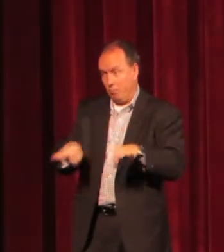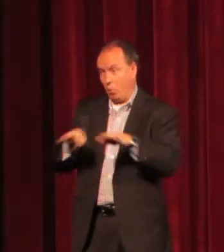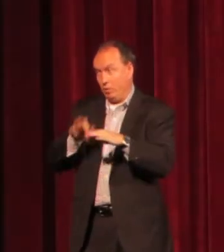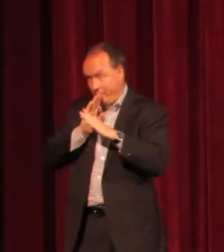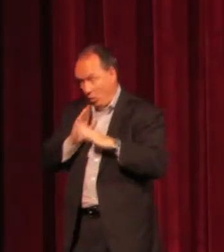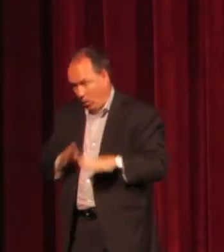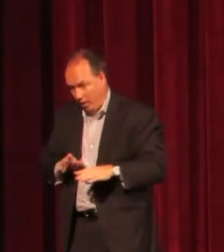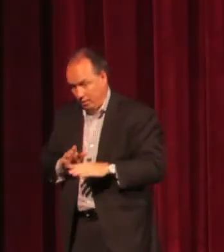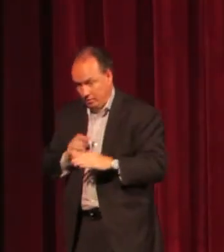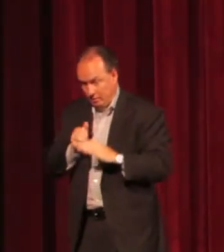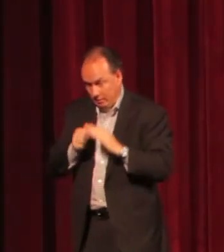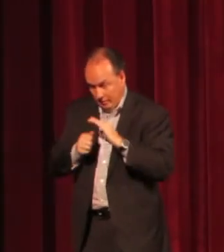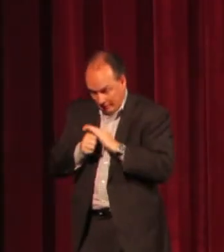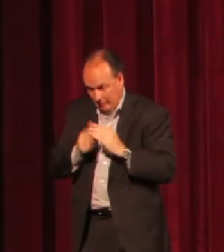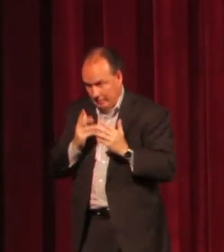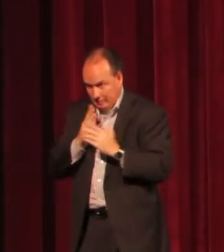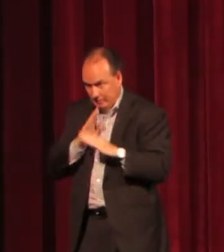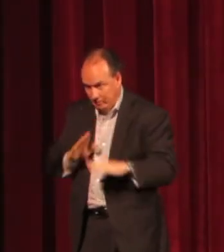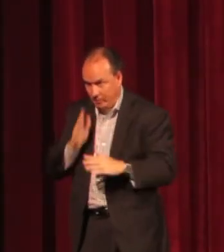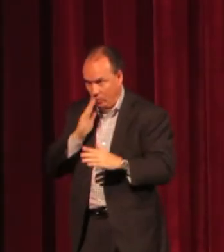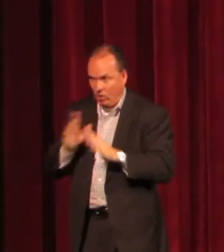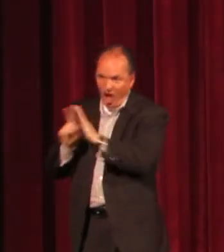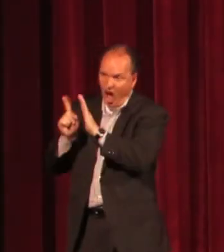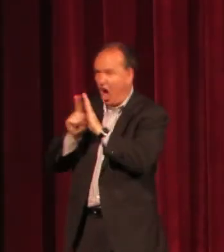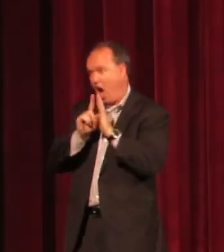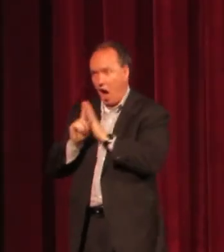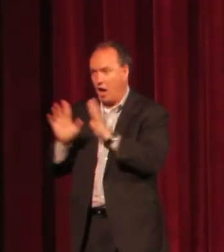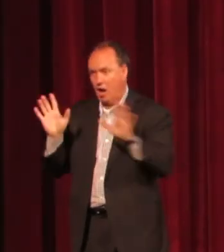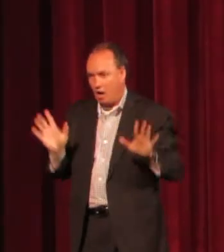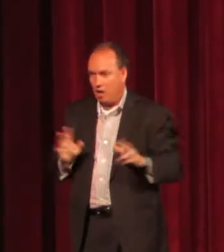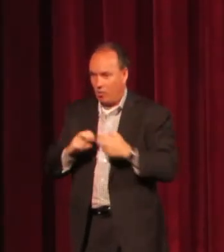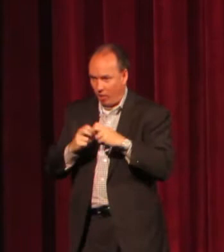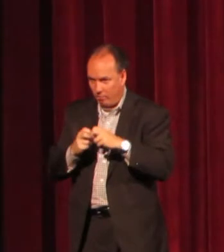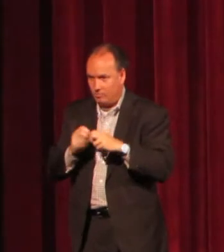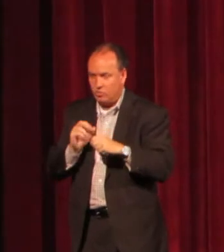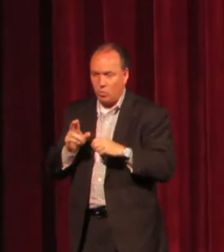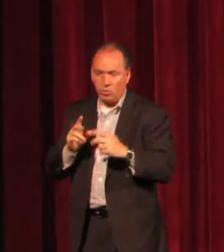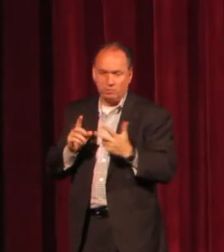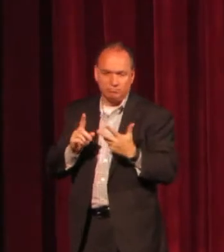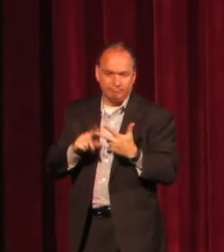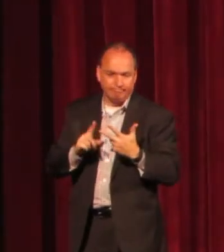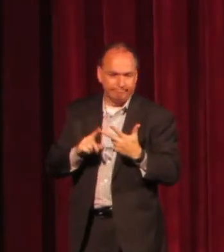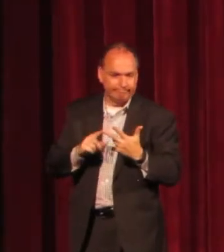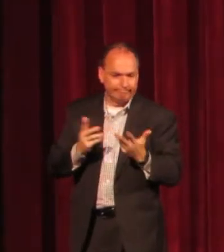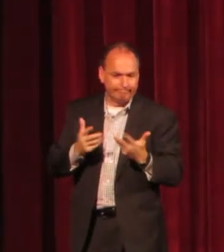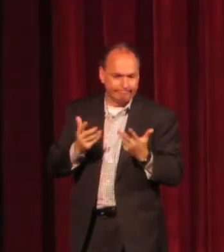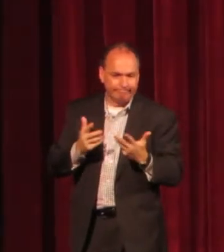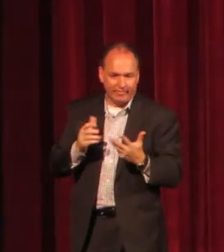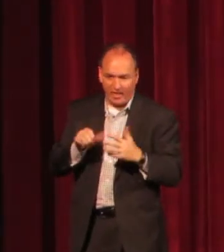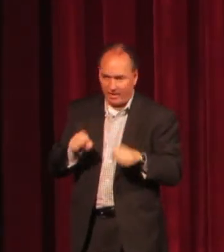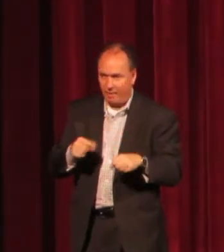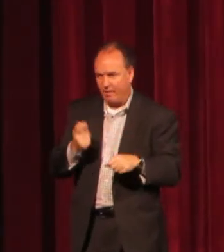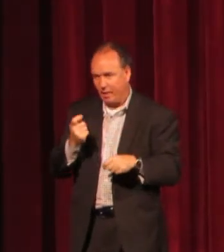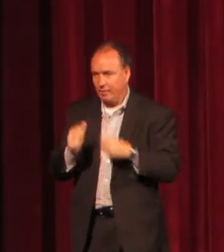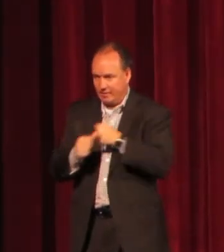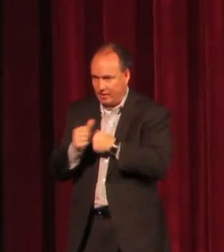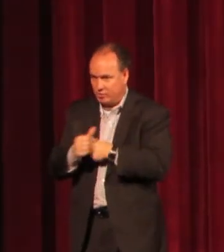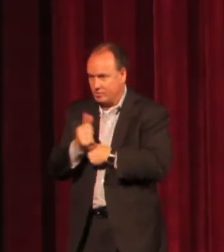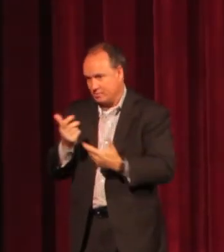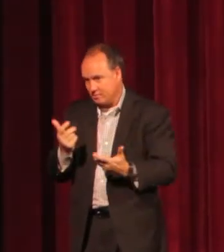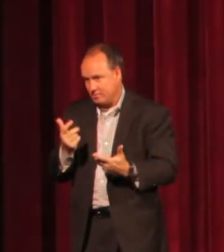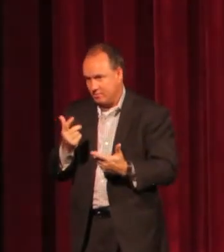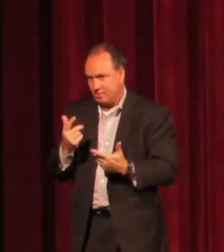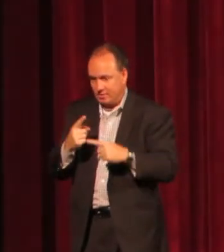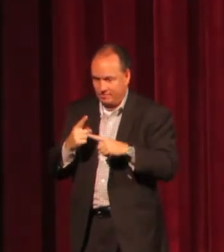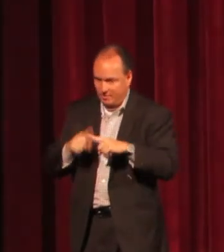not, but that could potentially cause some problems or that could be a little dangerous depending on